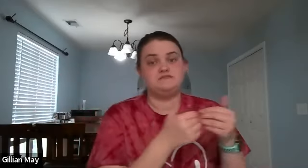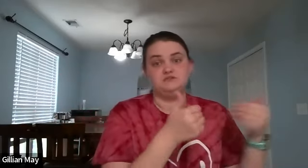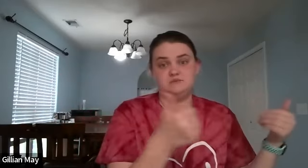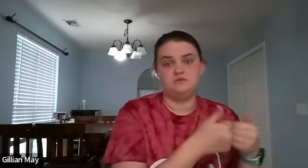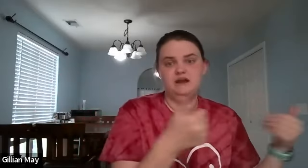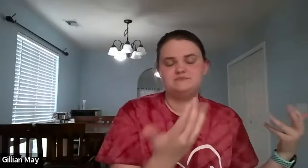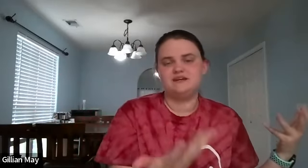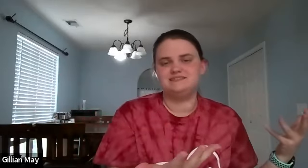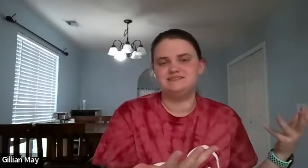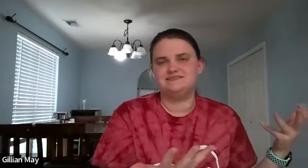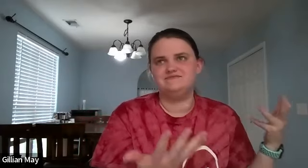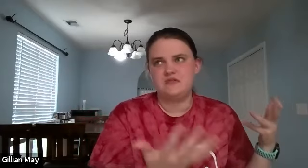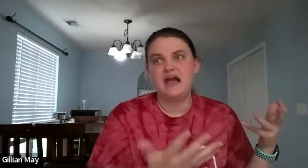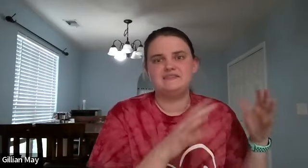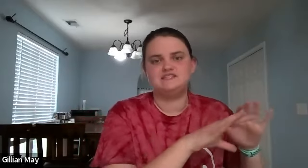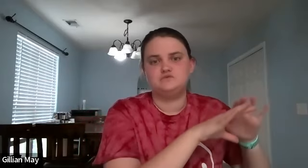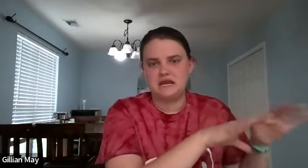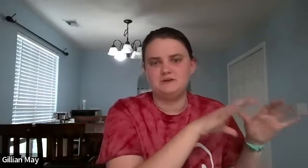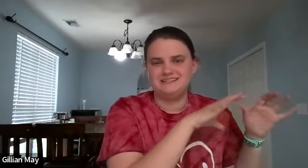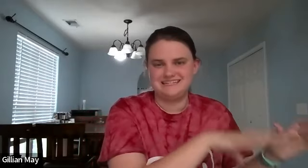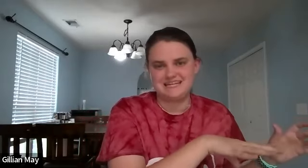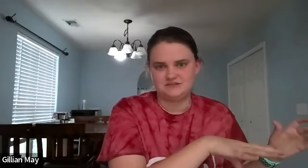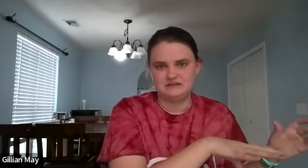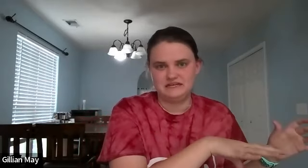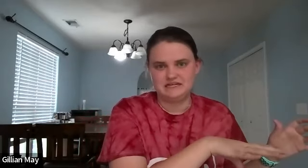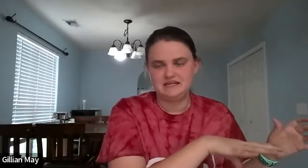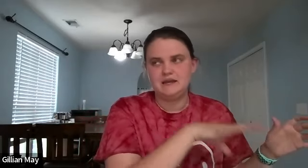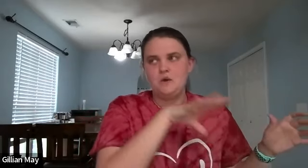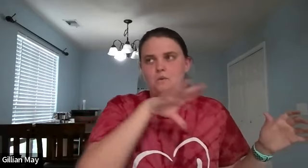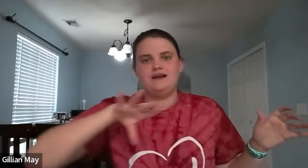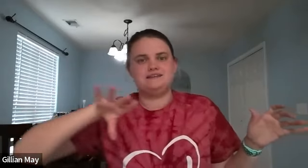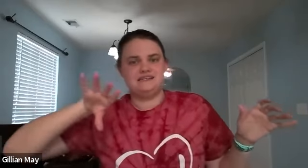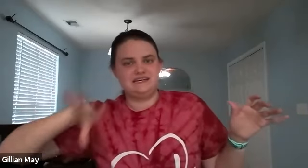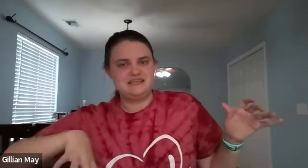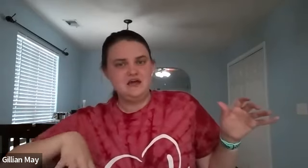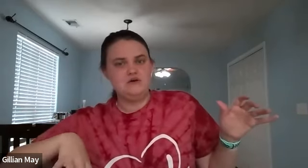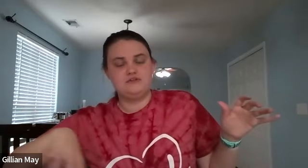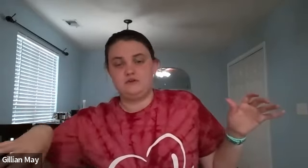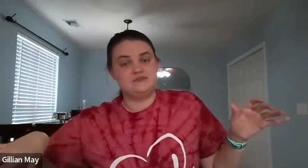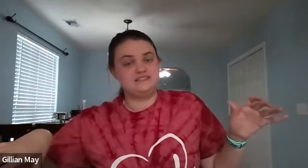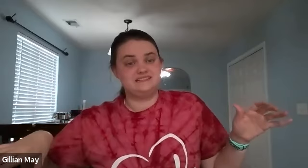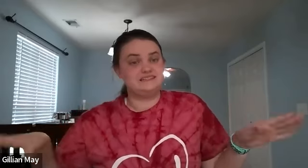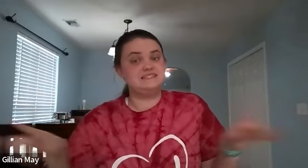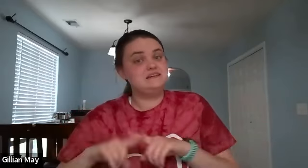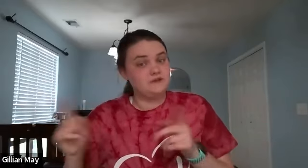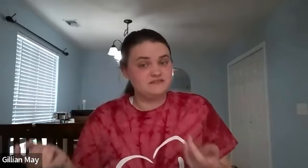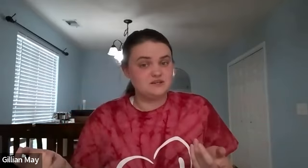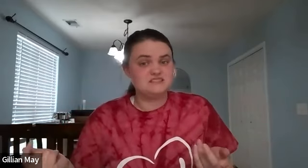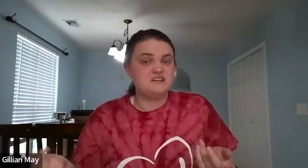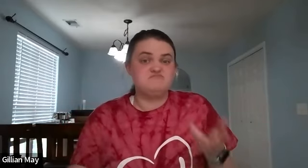two separate ways because for that's grammar and syntax related. Whereas in ASL, the grammar and syntax is different. So it's like, we